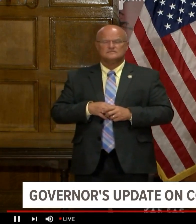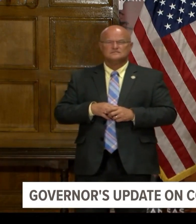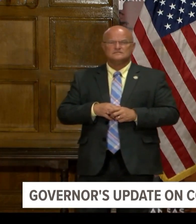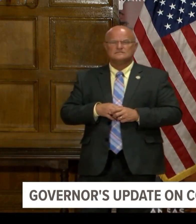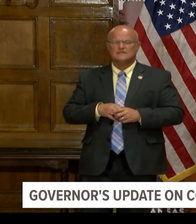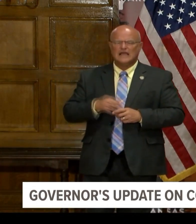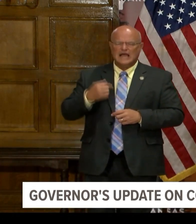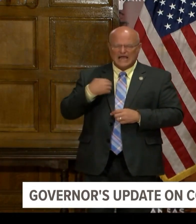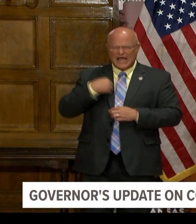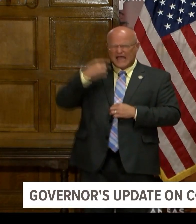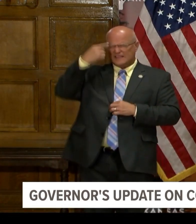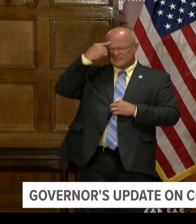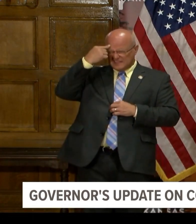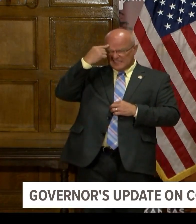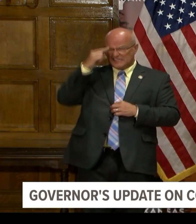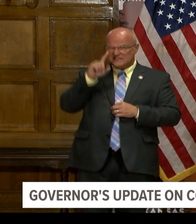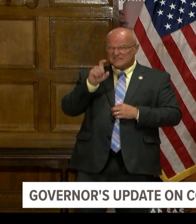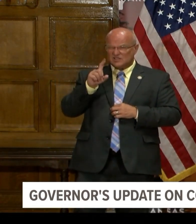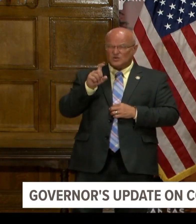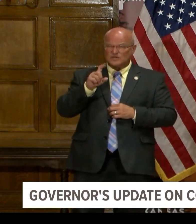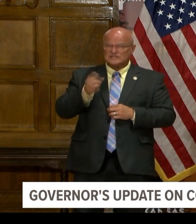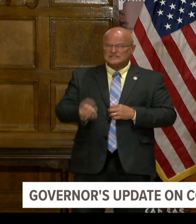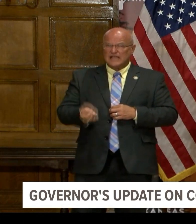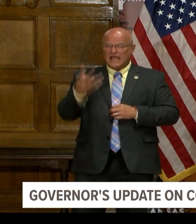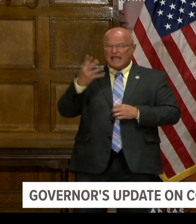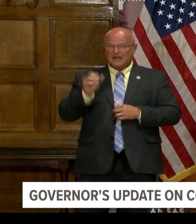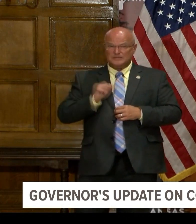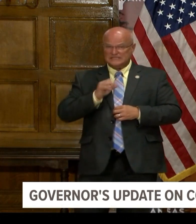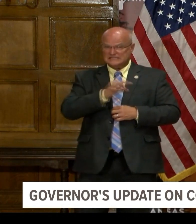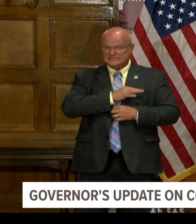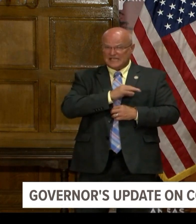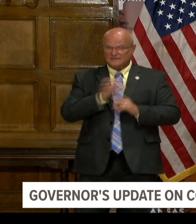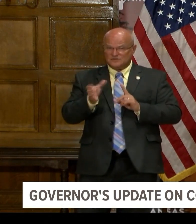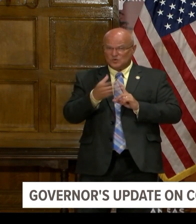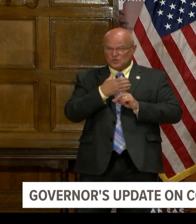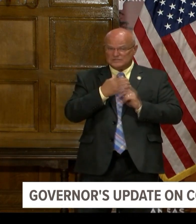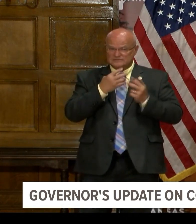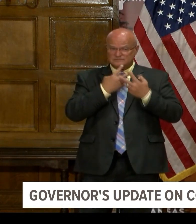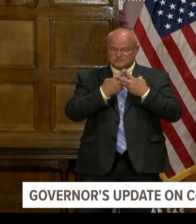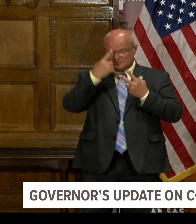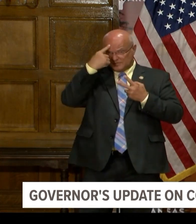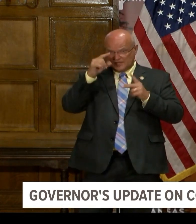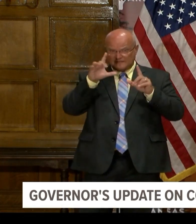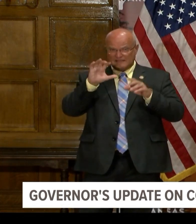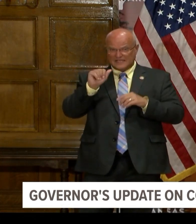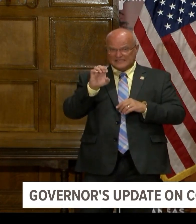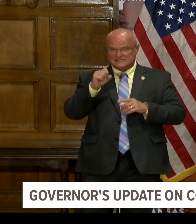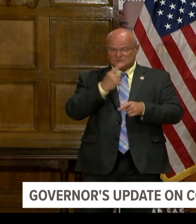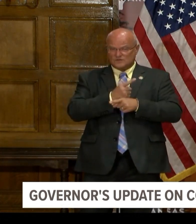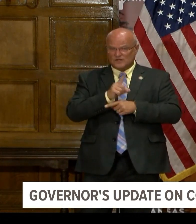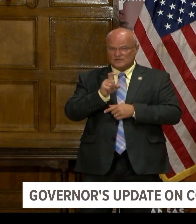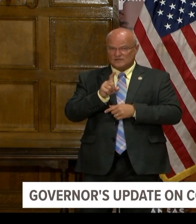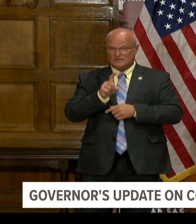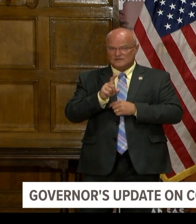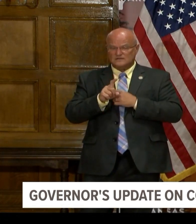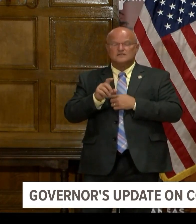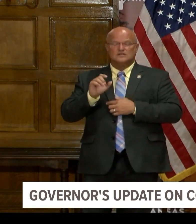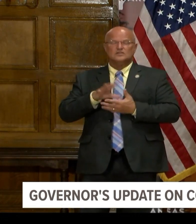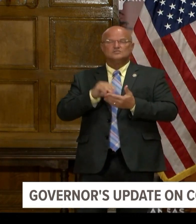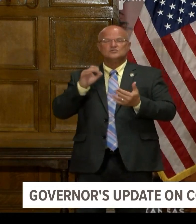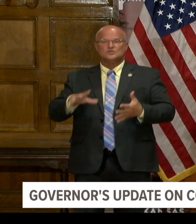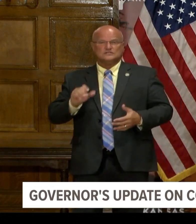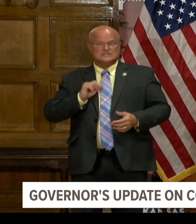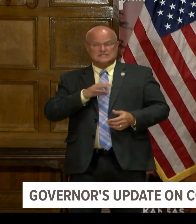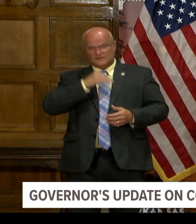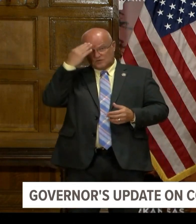I think it was a question as to how many staff has been quarantined as a result of these cases? Students and staff, do we know that